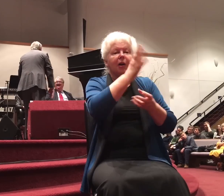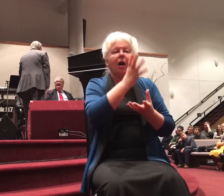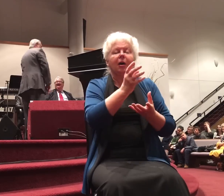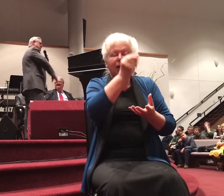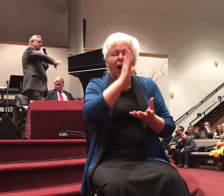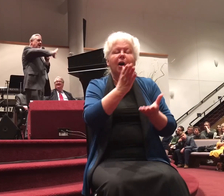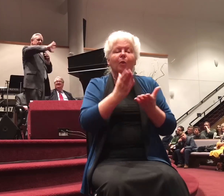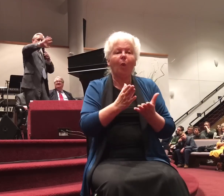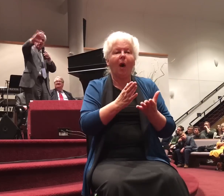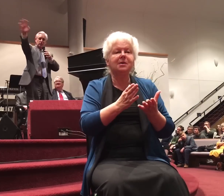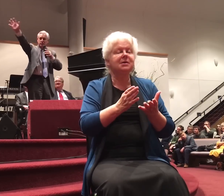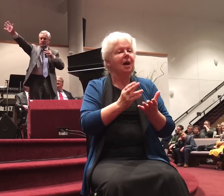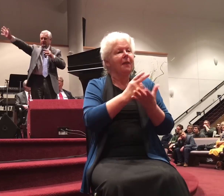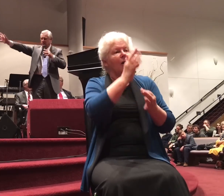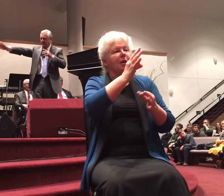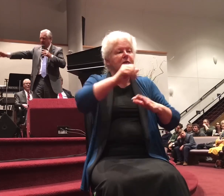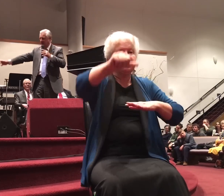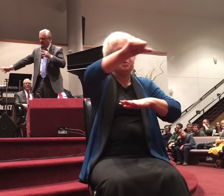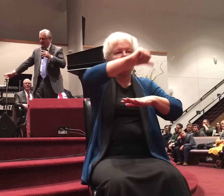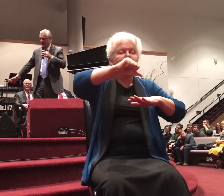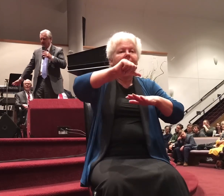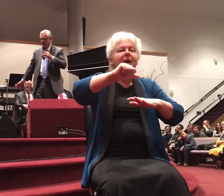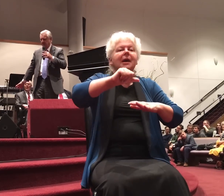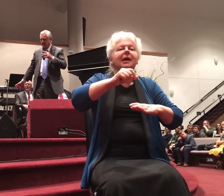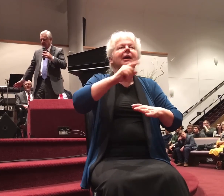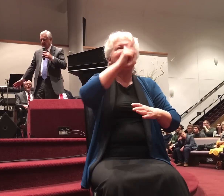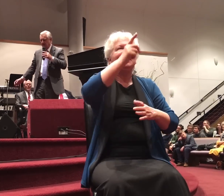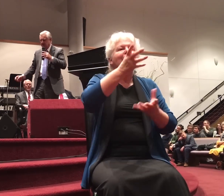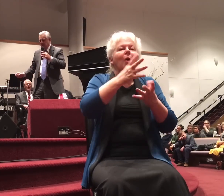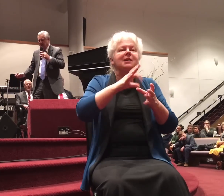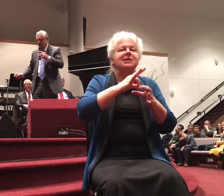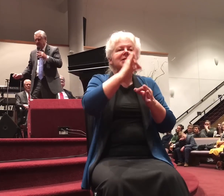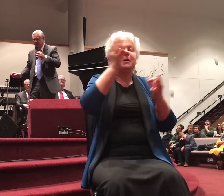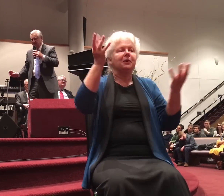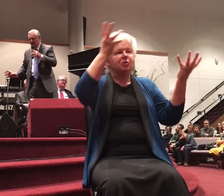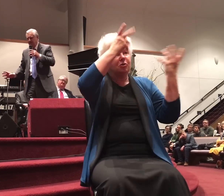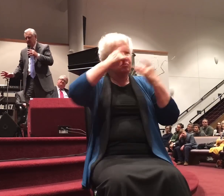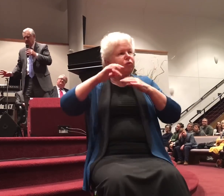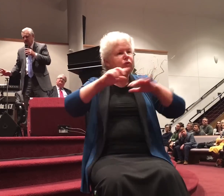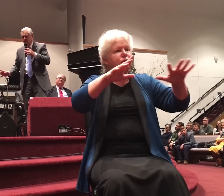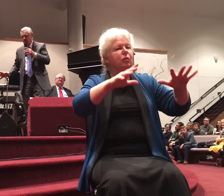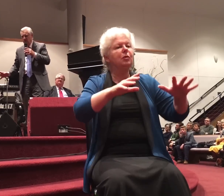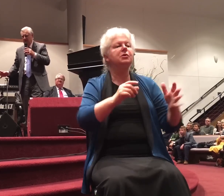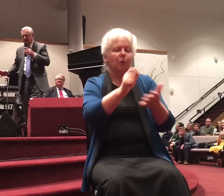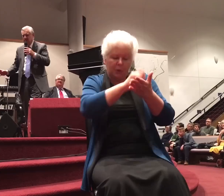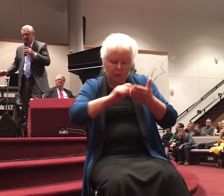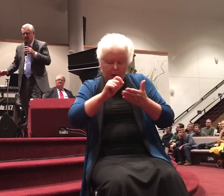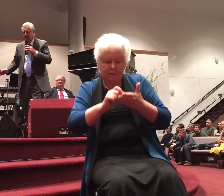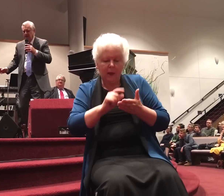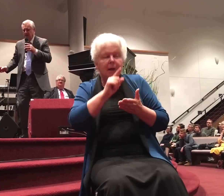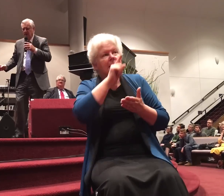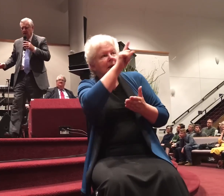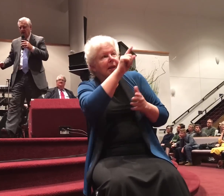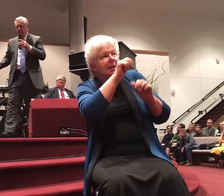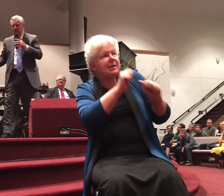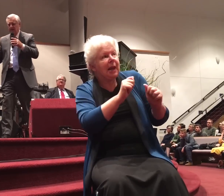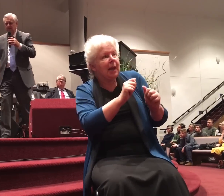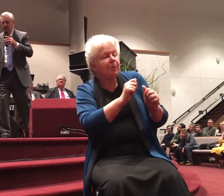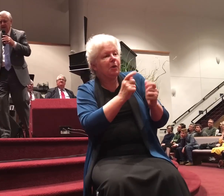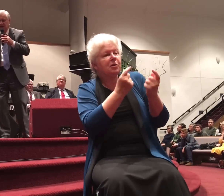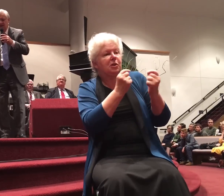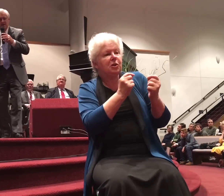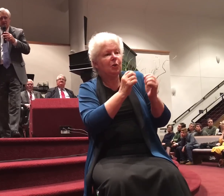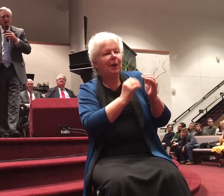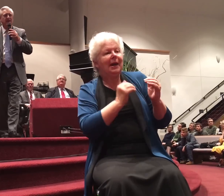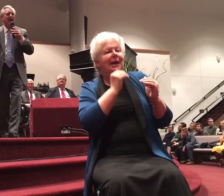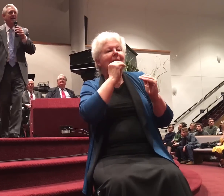Ghost. He wants a mighty deluge of the Spirit. Now to him that is able to do exceeding